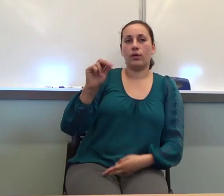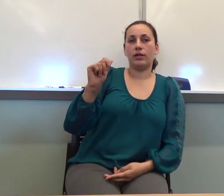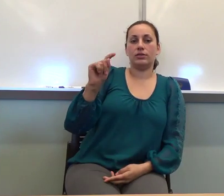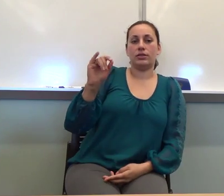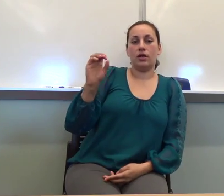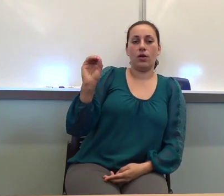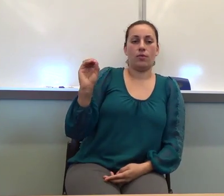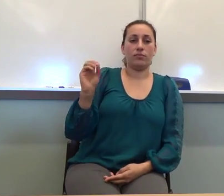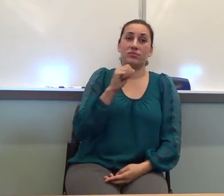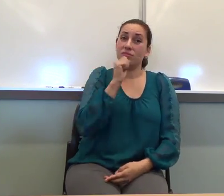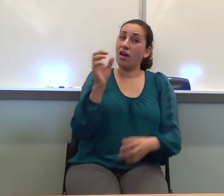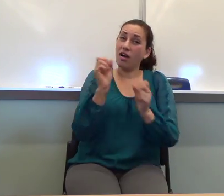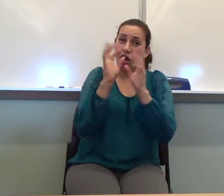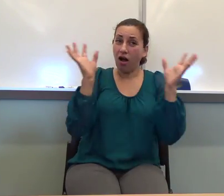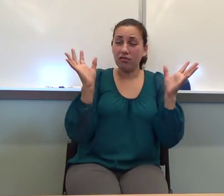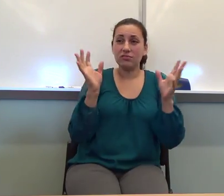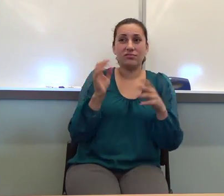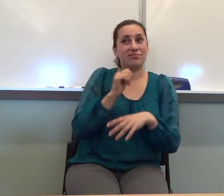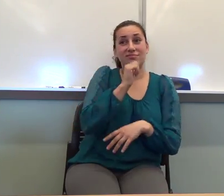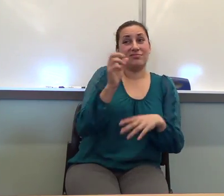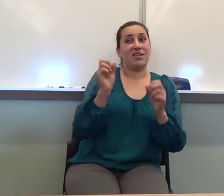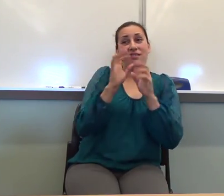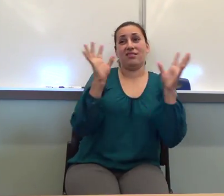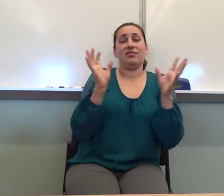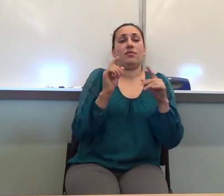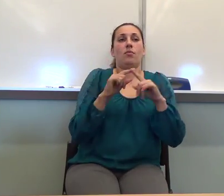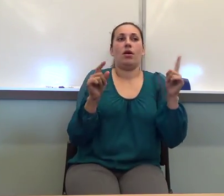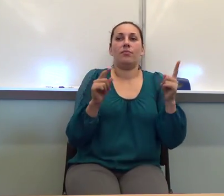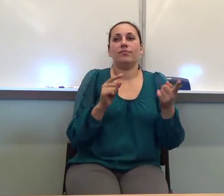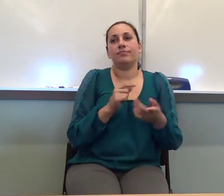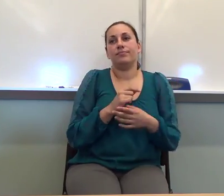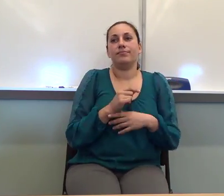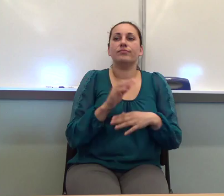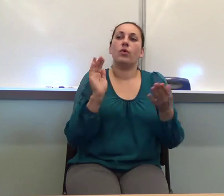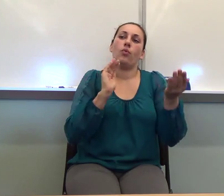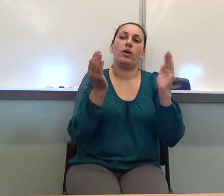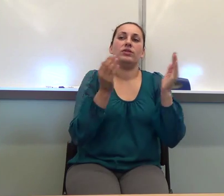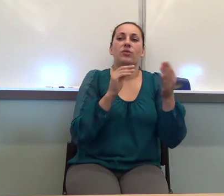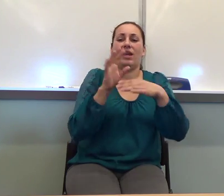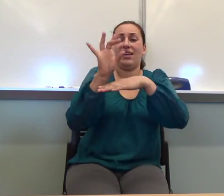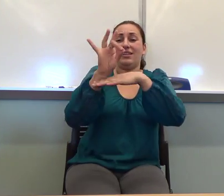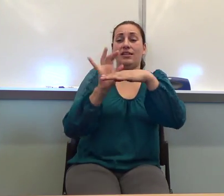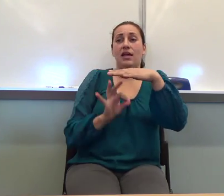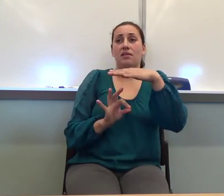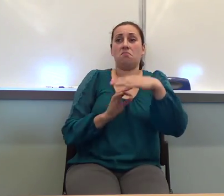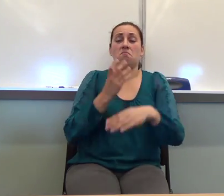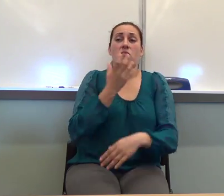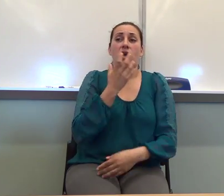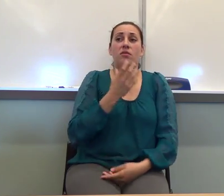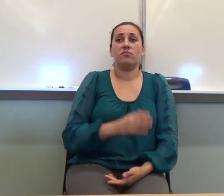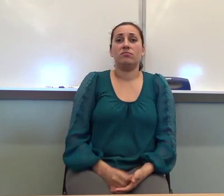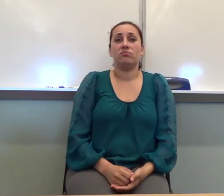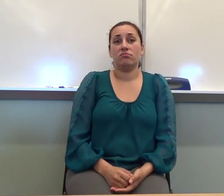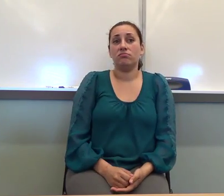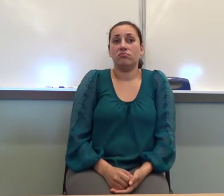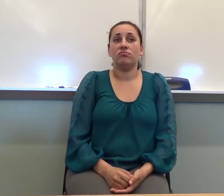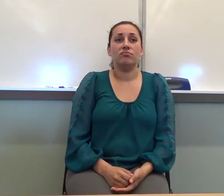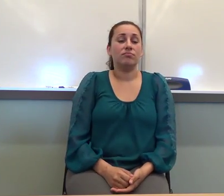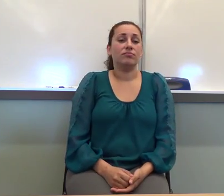Certainly not obvious when you look at it like that. If that's the ratio of 8 to 9, no, that's not obvious at all. Got to play with it.